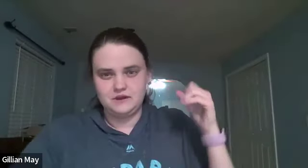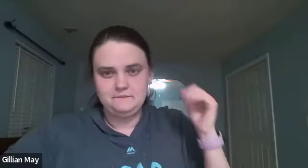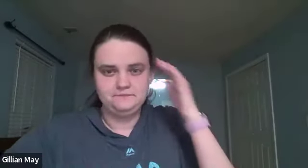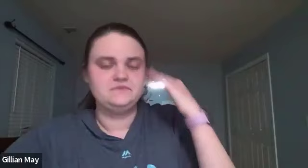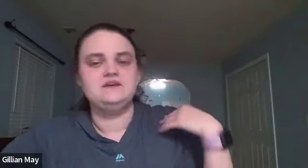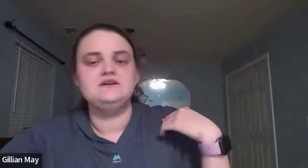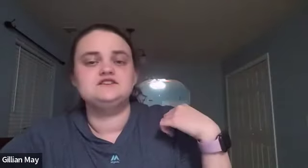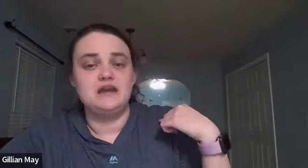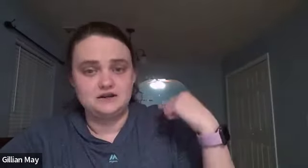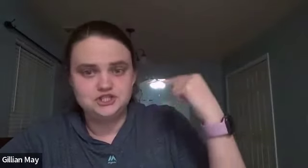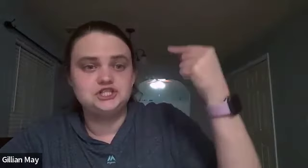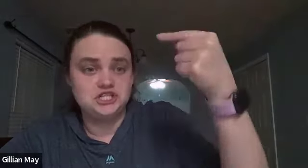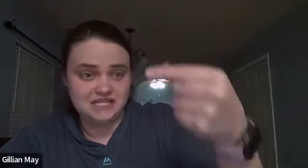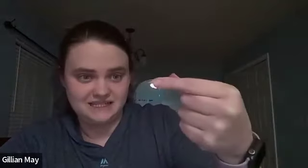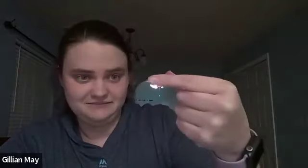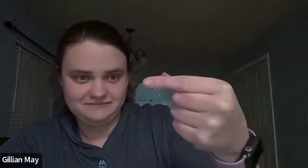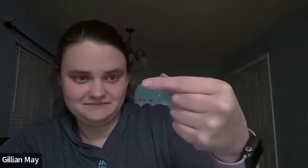okay? So we had our G.